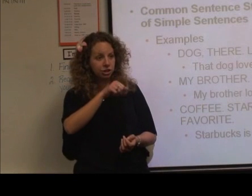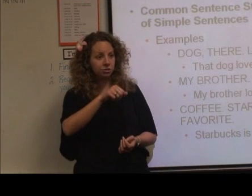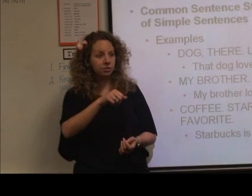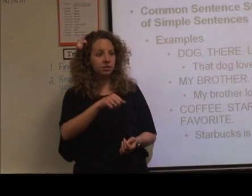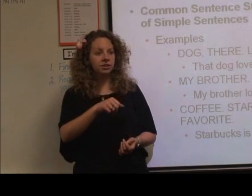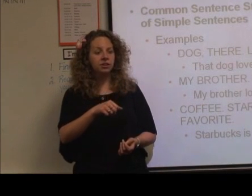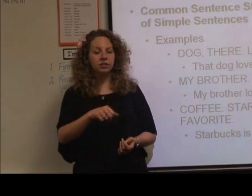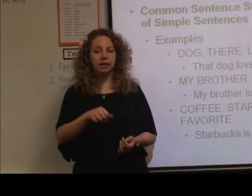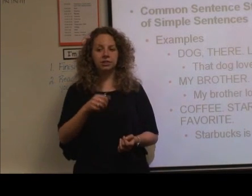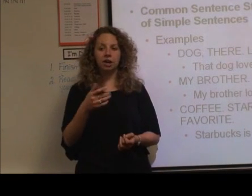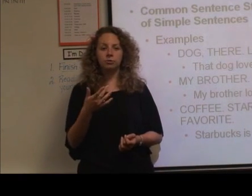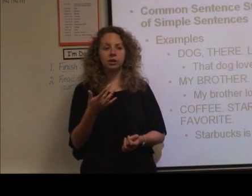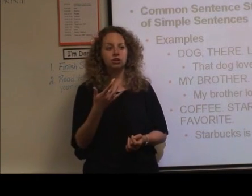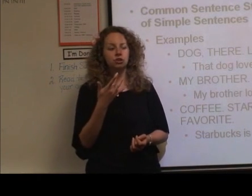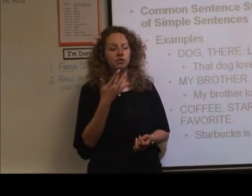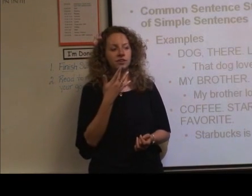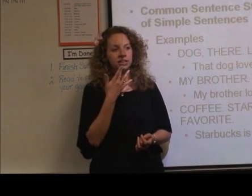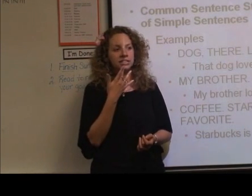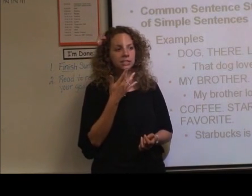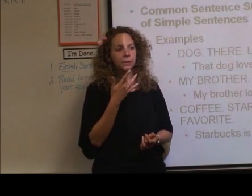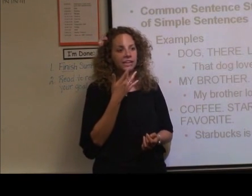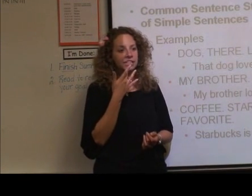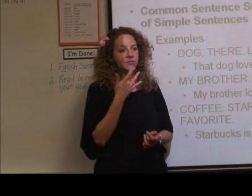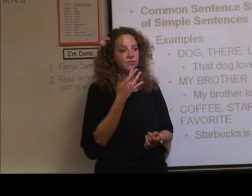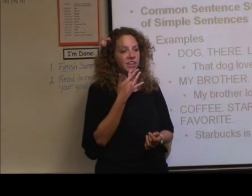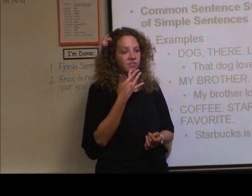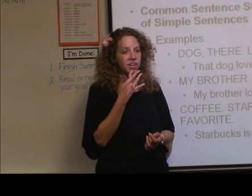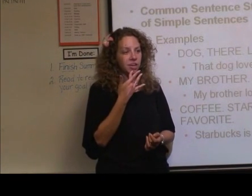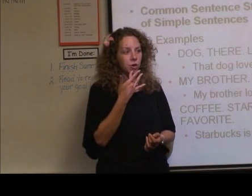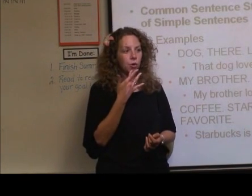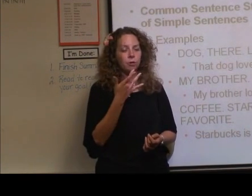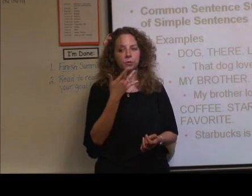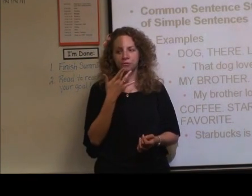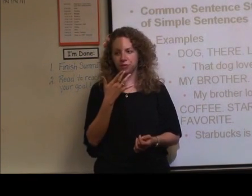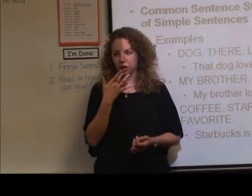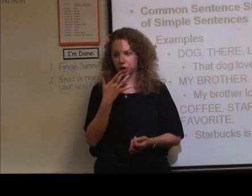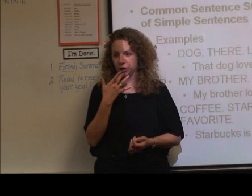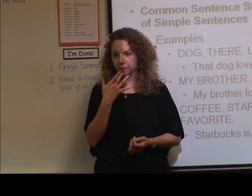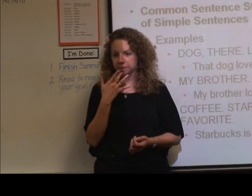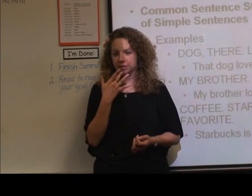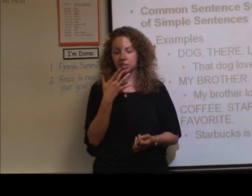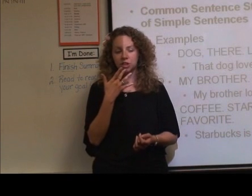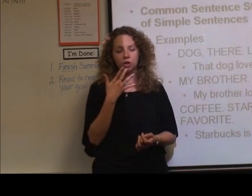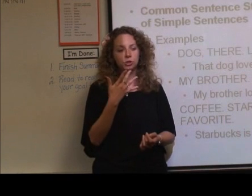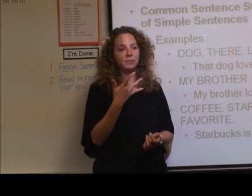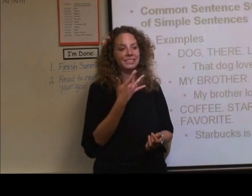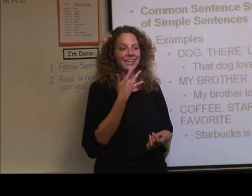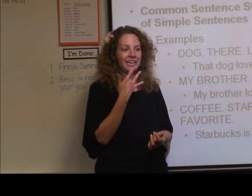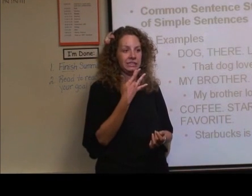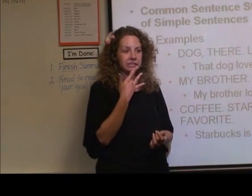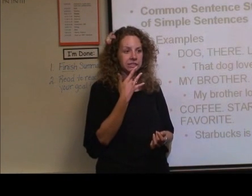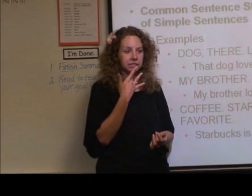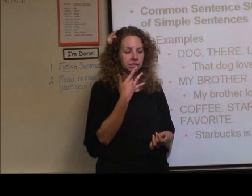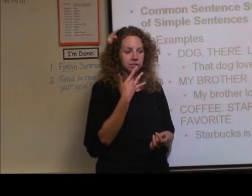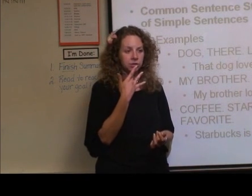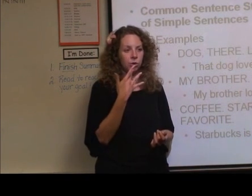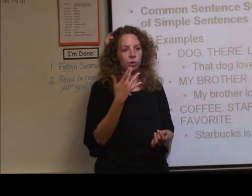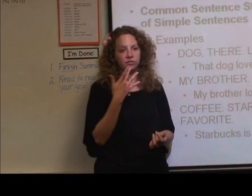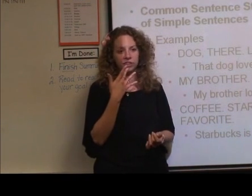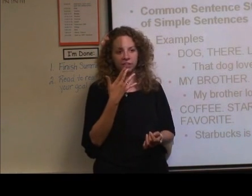you. Okay, the other way you can do favorite is this way, and it's favorite or prefer. This can also be taste or